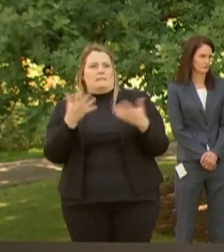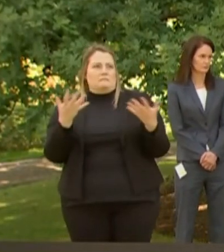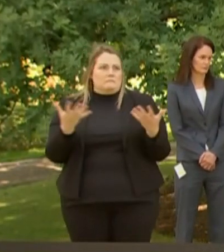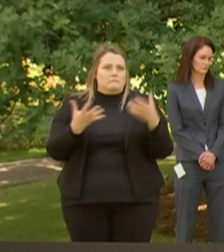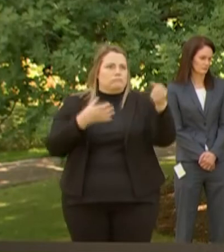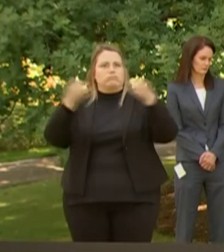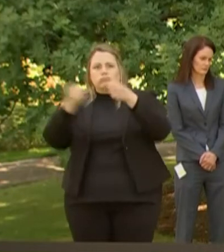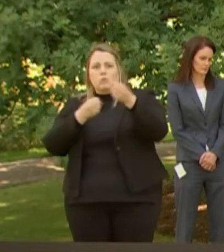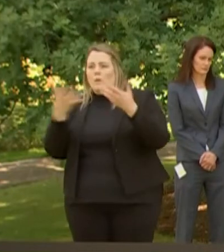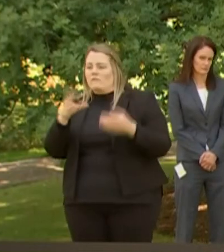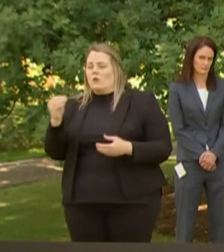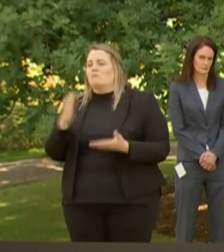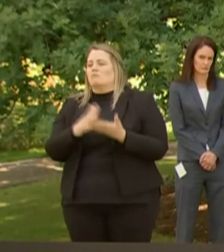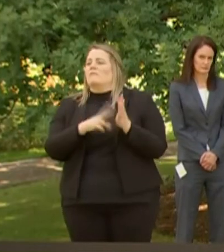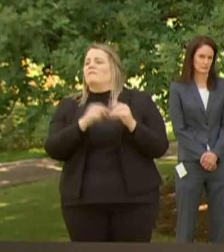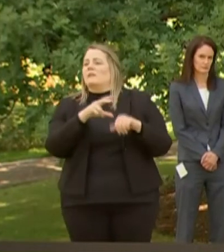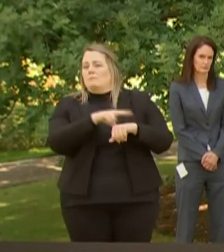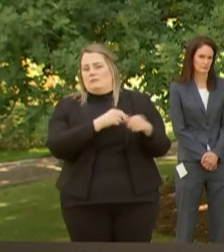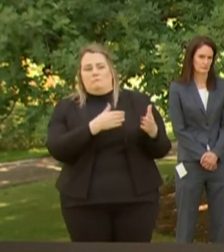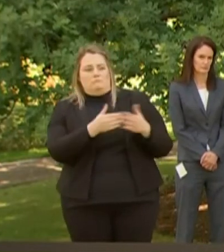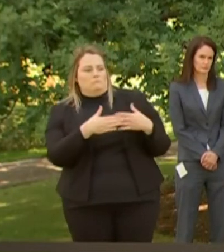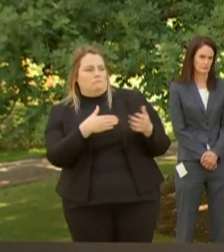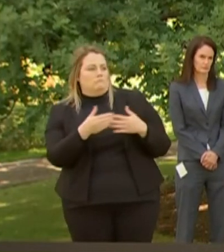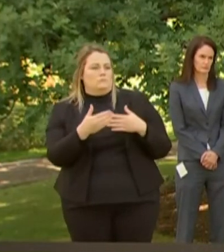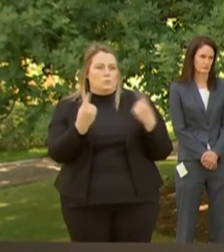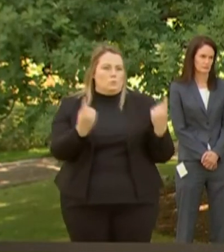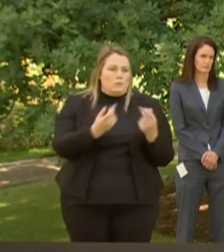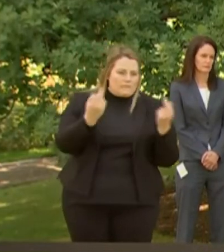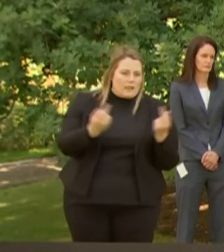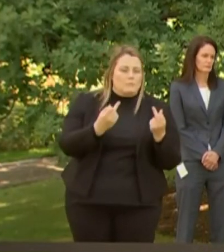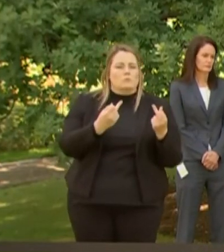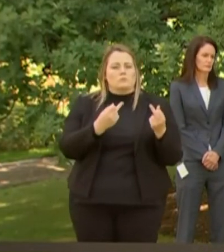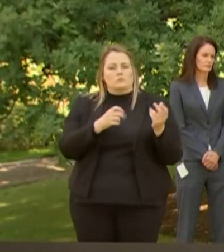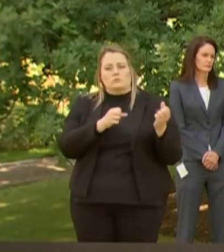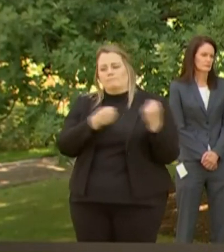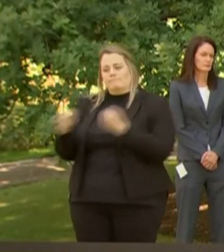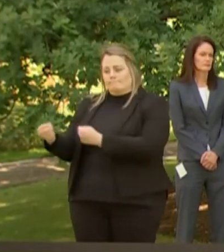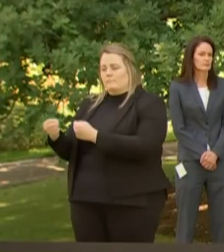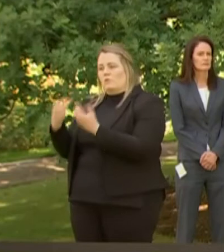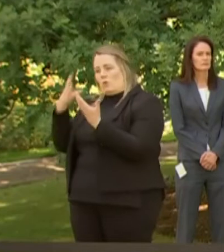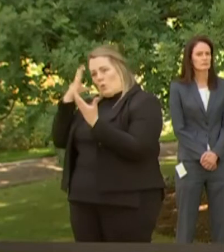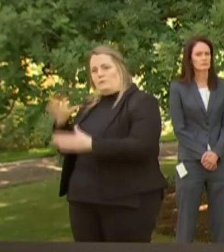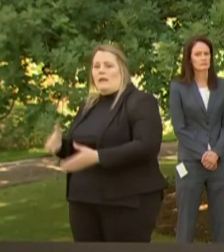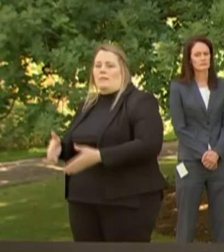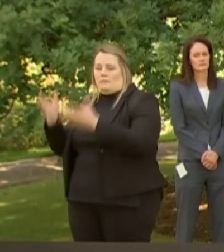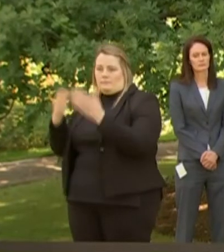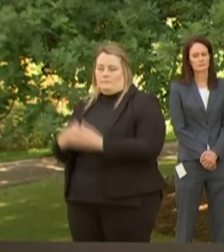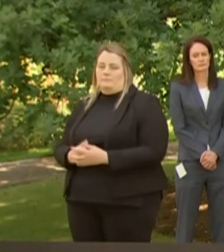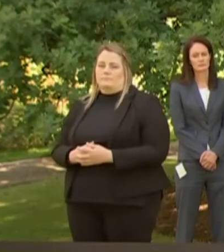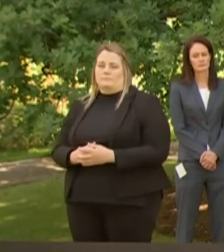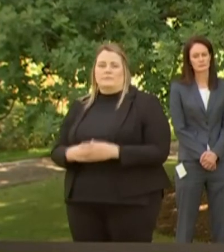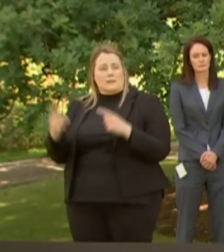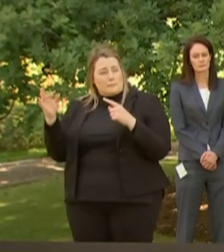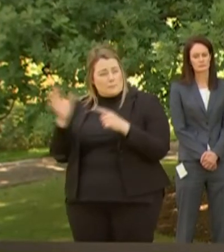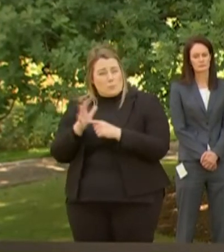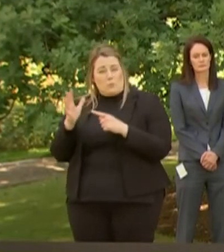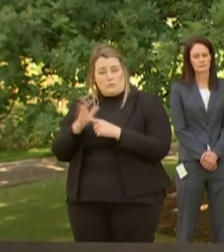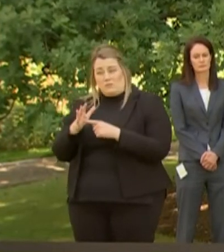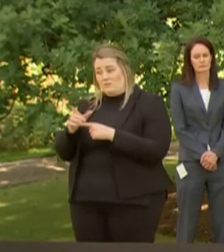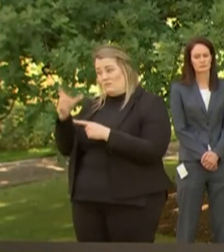that there is no more important work than making sure that these facilities are secure, these facilities